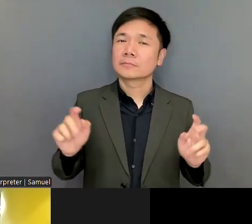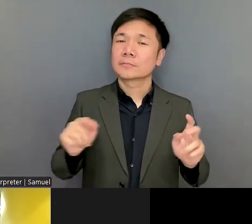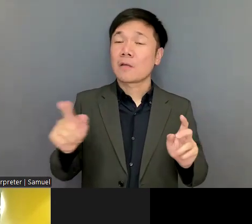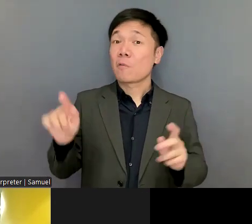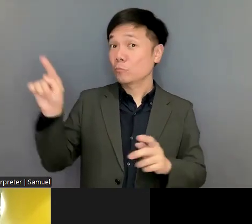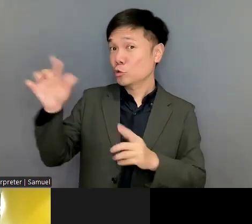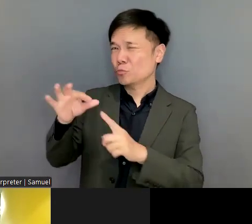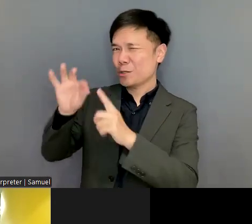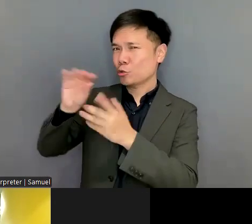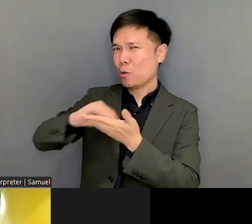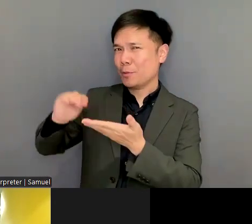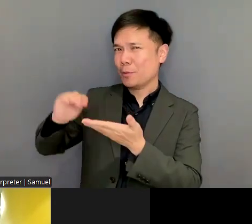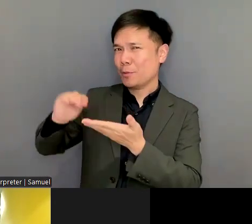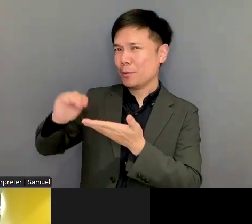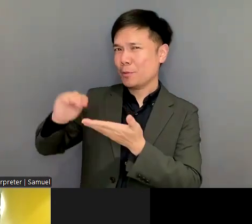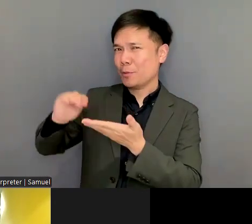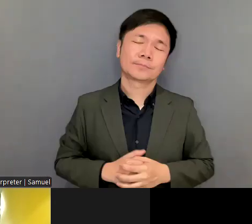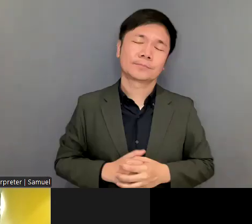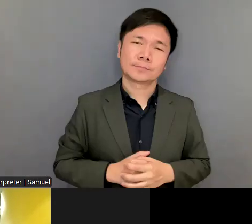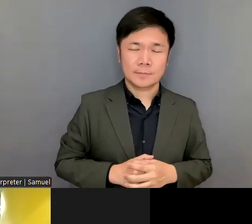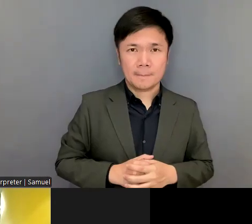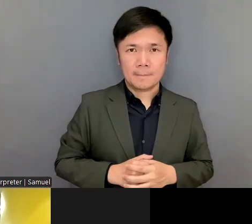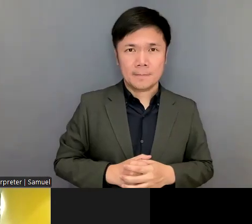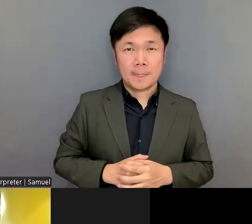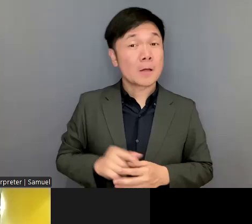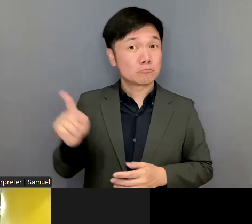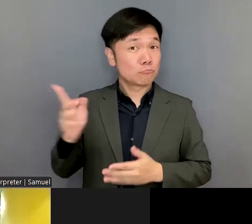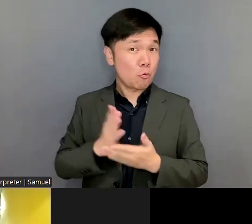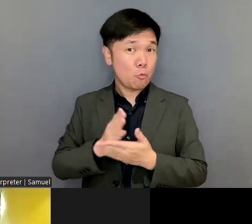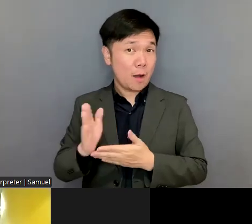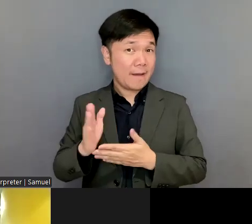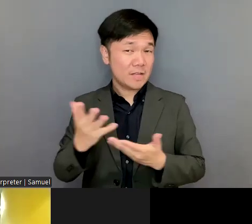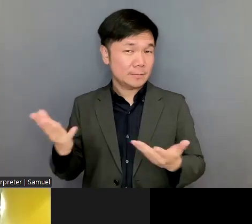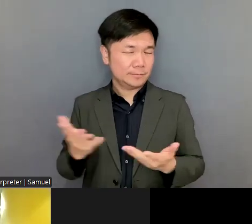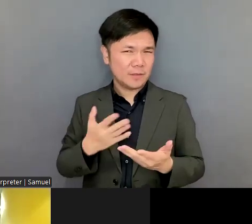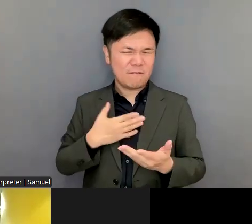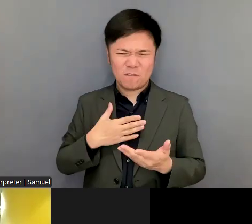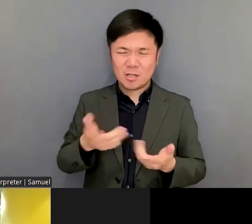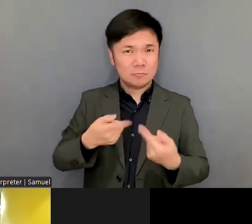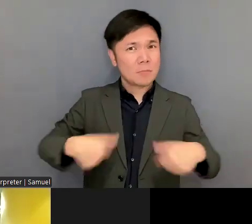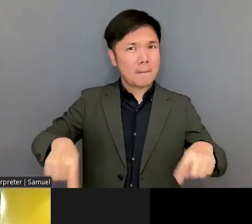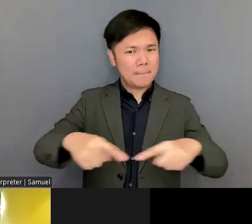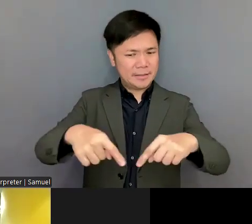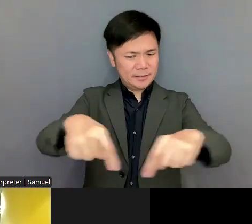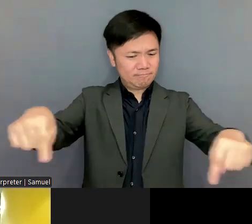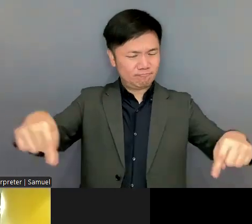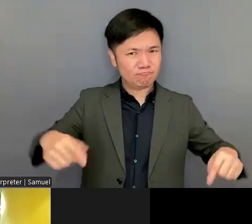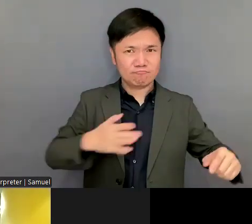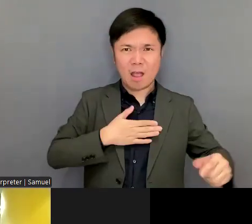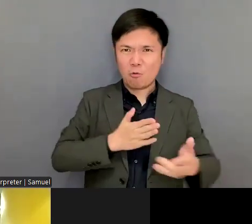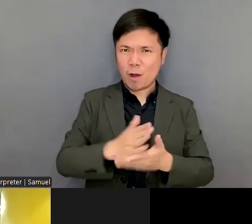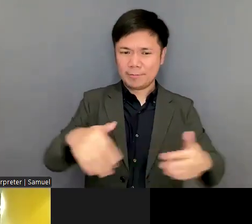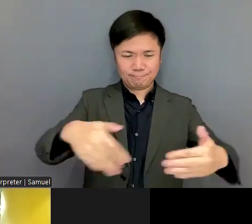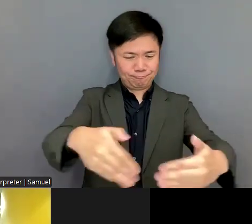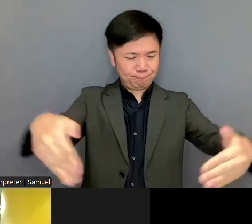rapporteur, territorio. Principalmente las the mujeres right indígenas con or discapacidad for a no territory, to somos have a sujetas de territory. este derecho. Y bien,